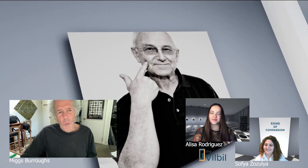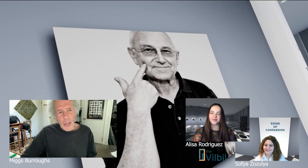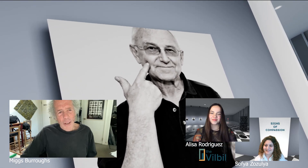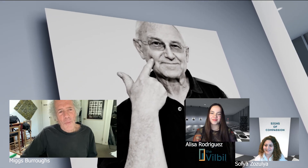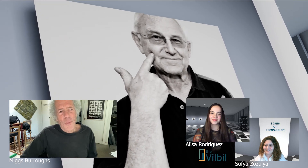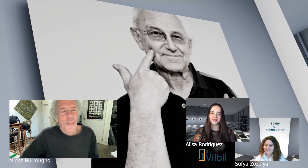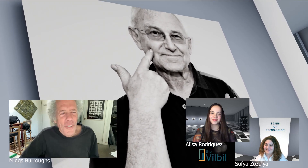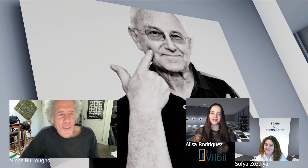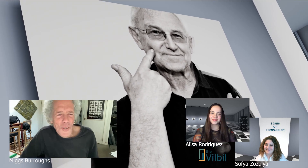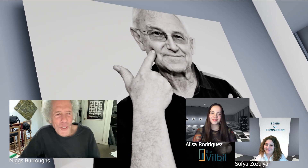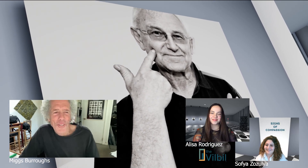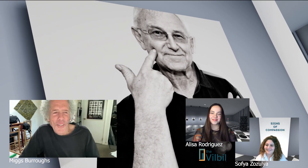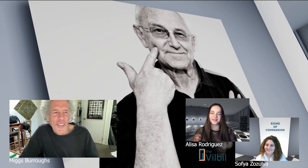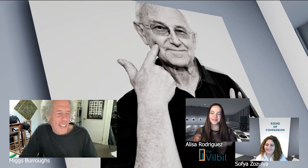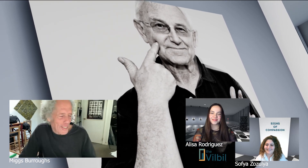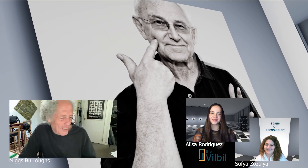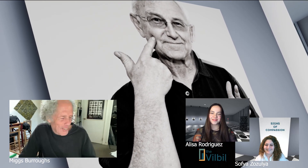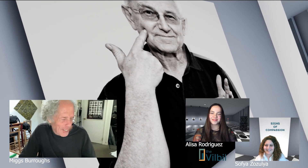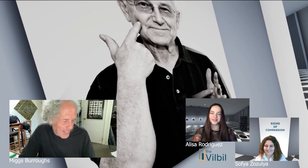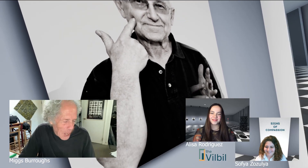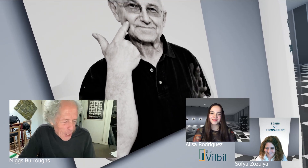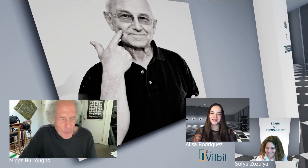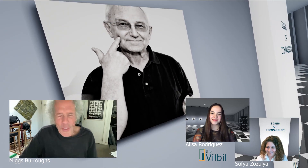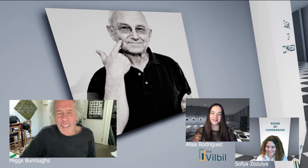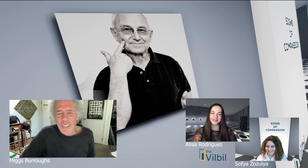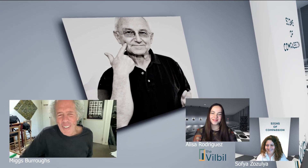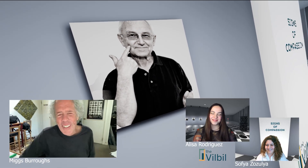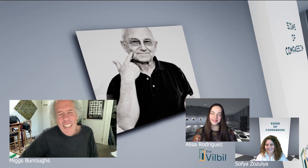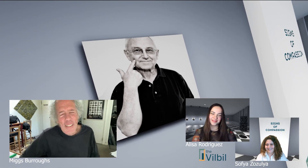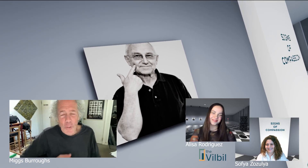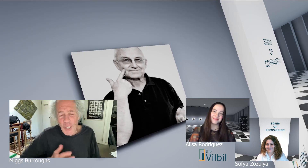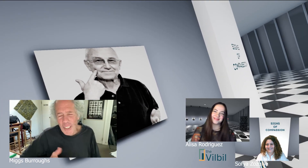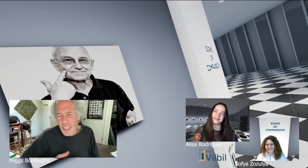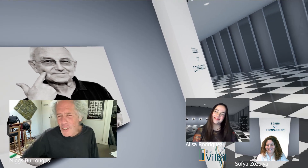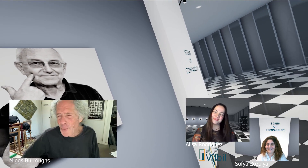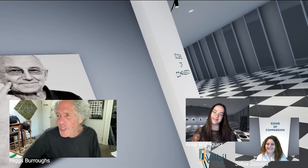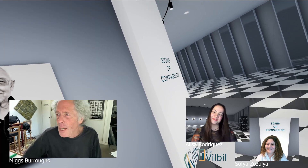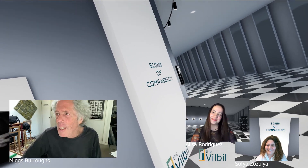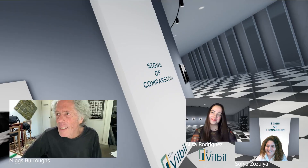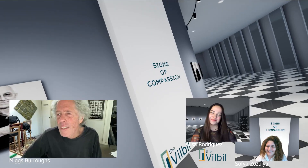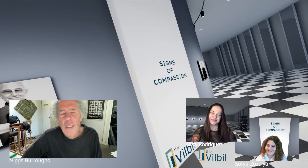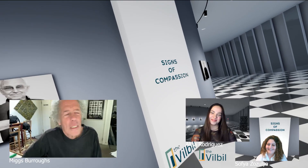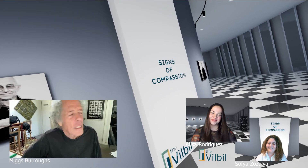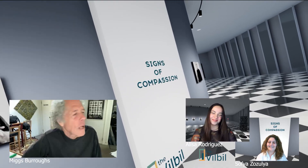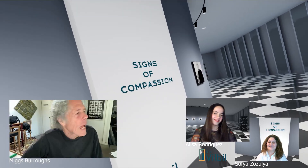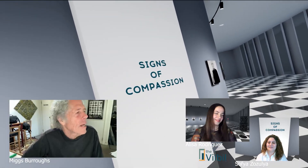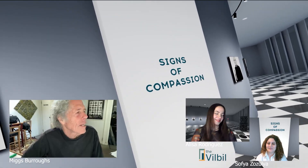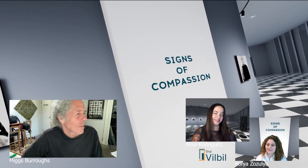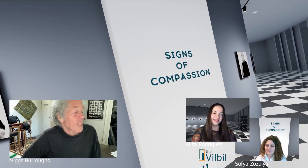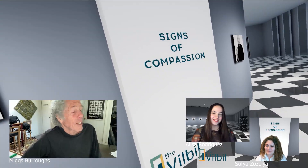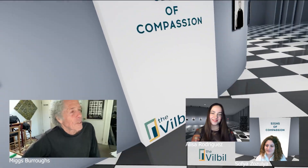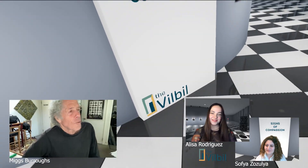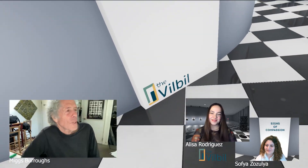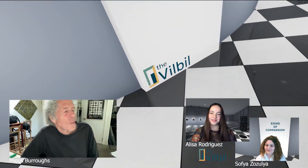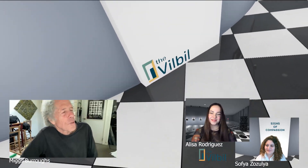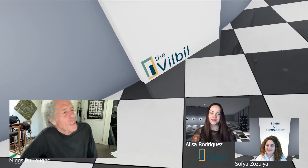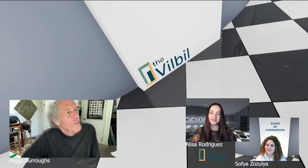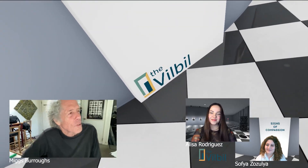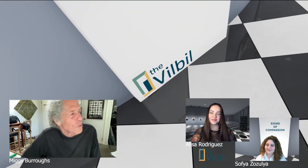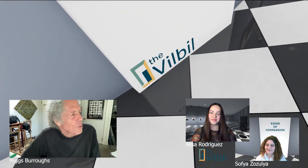Wow, you picked the toughest question for last. Okay. No, maybe not last, but yeah, don't we all want to know who we